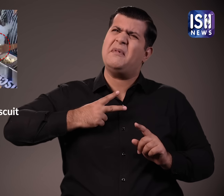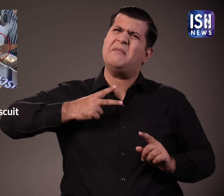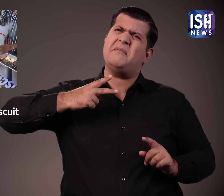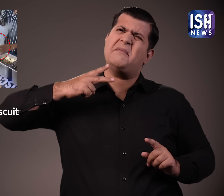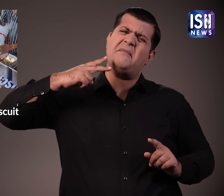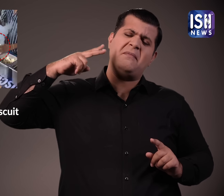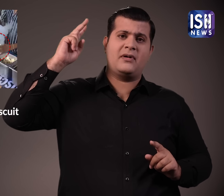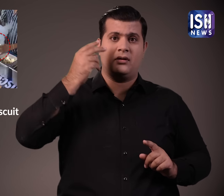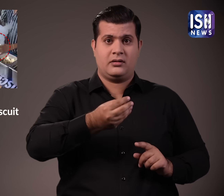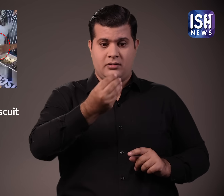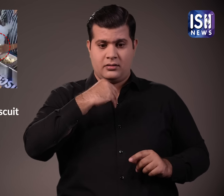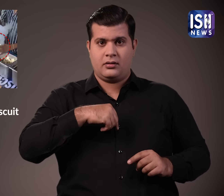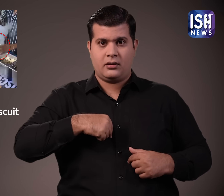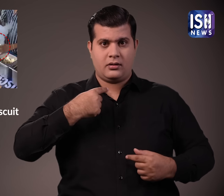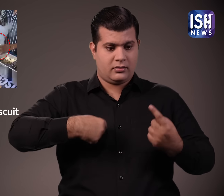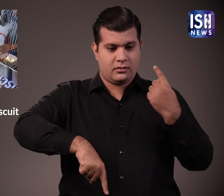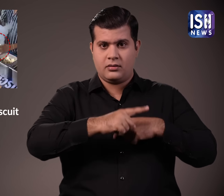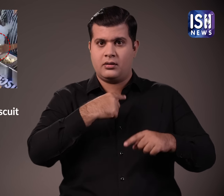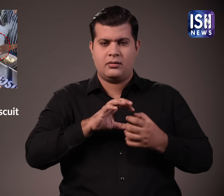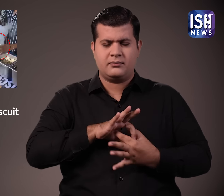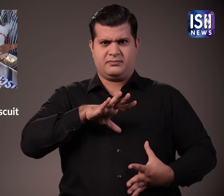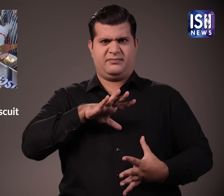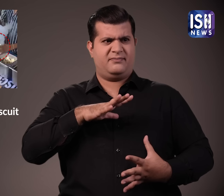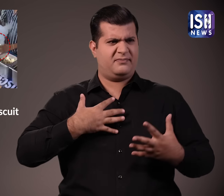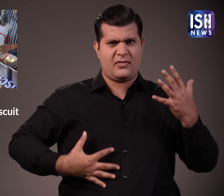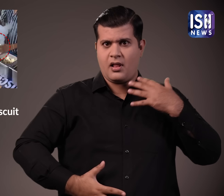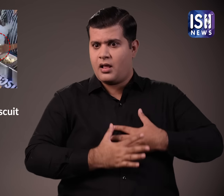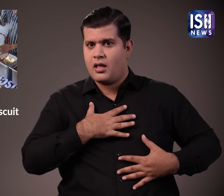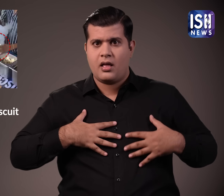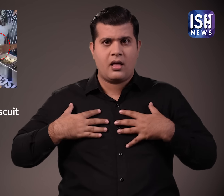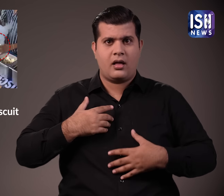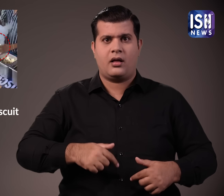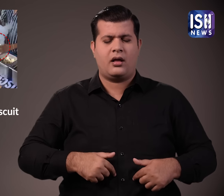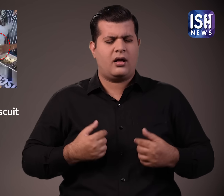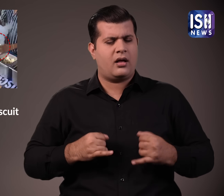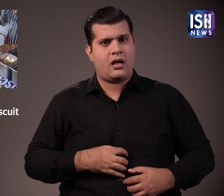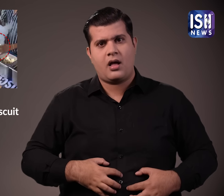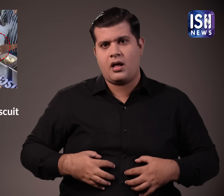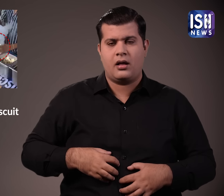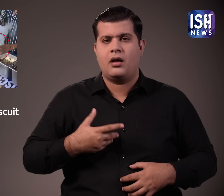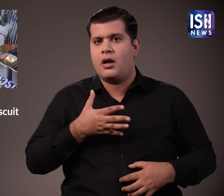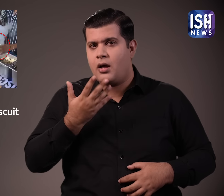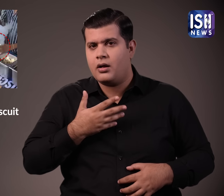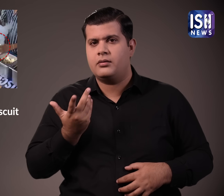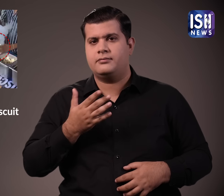can shoot up the blood glucose to very high levels, causing stomach issues, vomiting and can cause death as well.